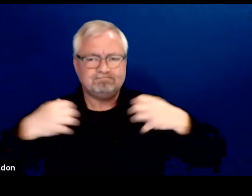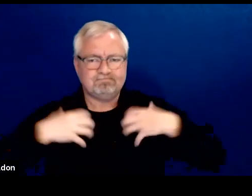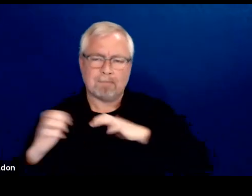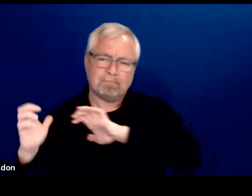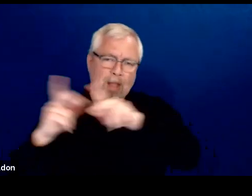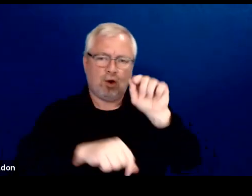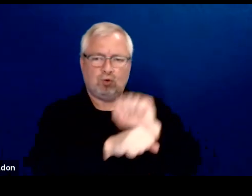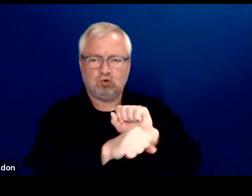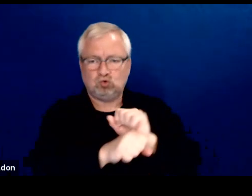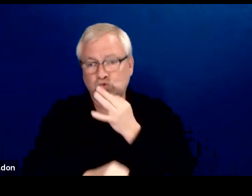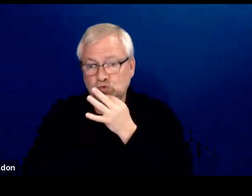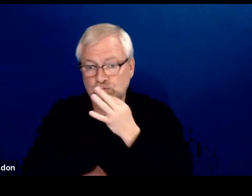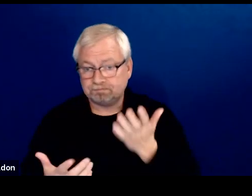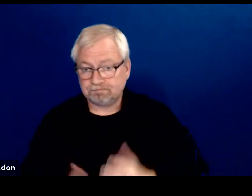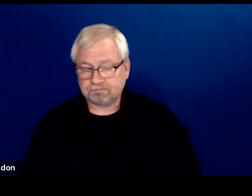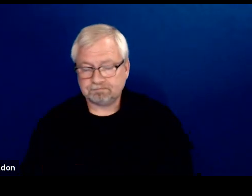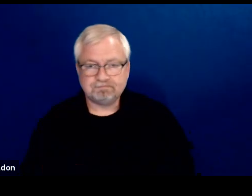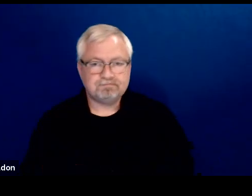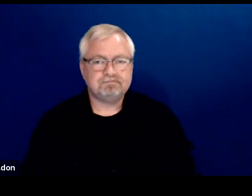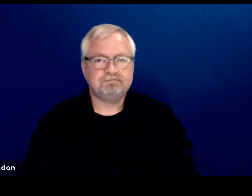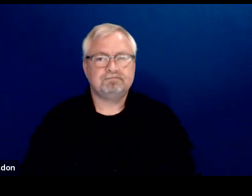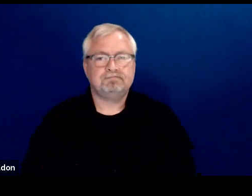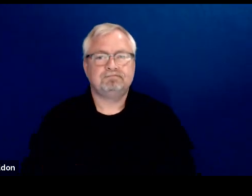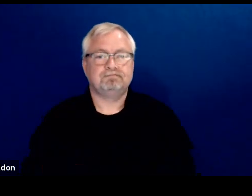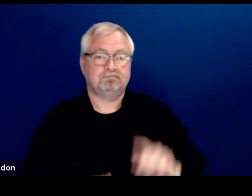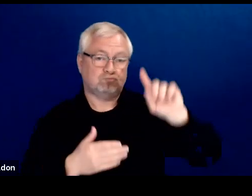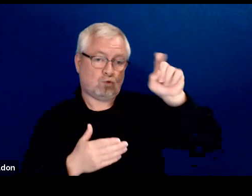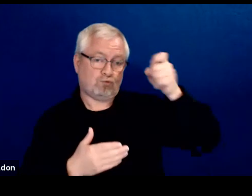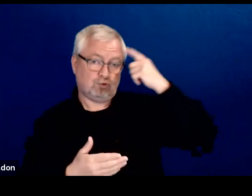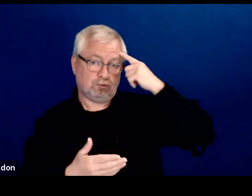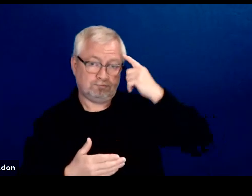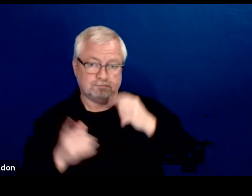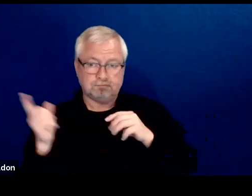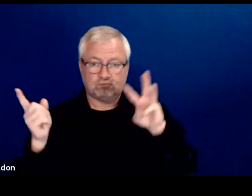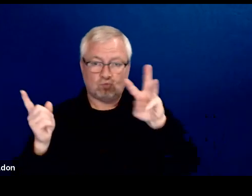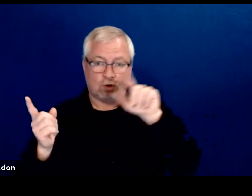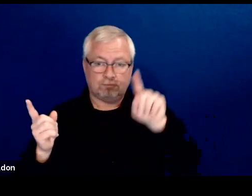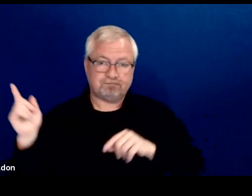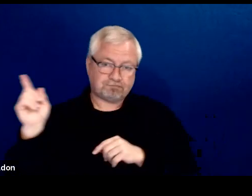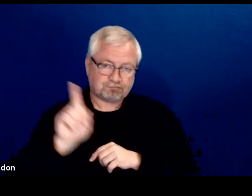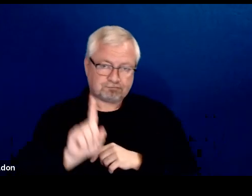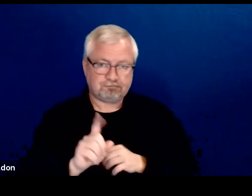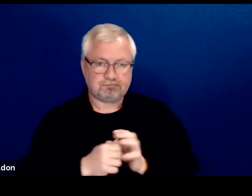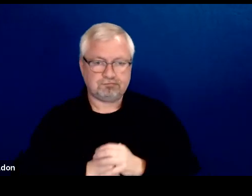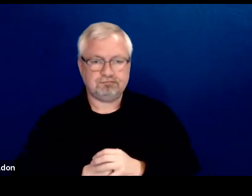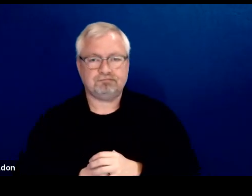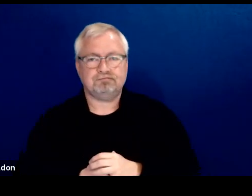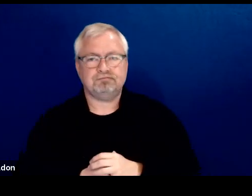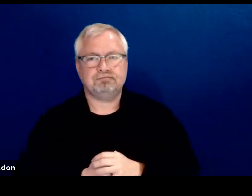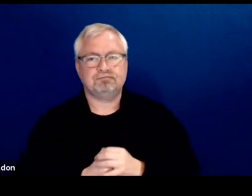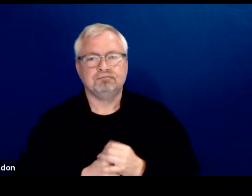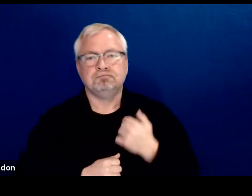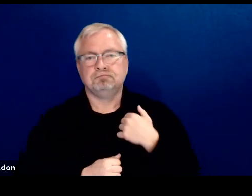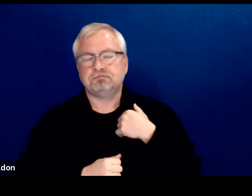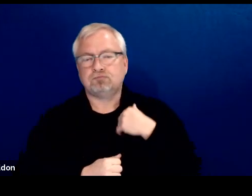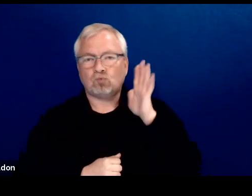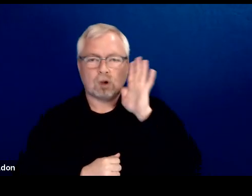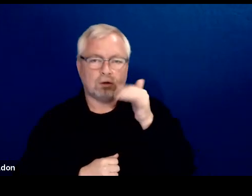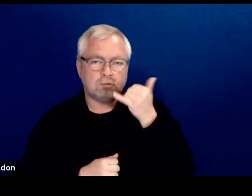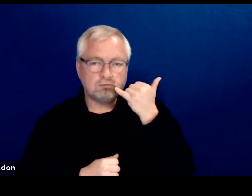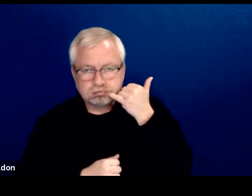And I might note on the testing to Minnesotans, and I was on this morning for an extended period of time walking through this with our legislative